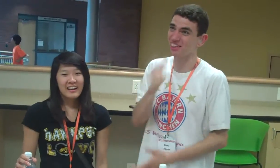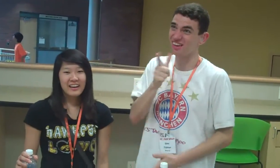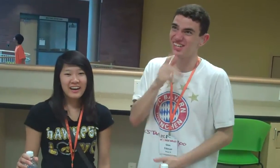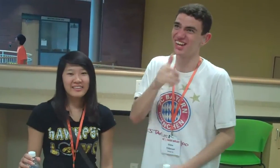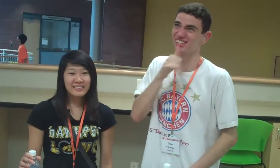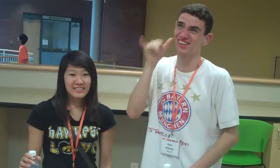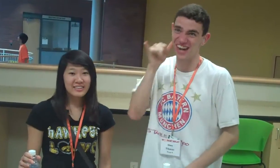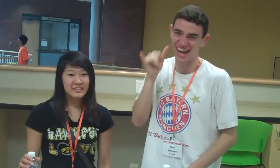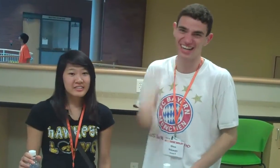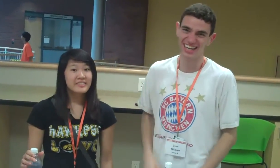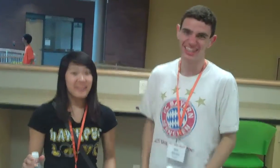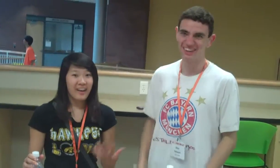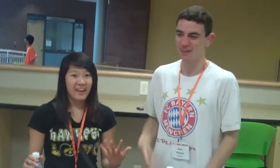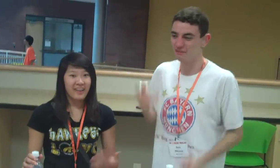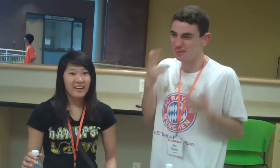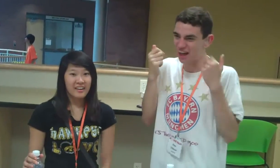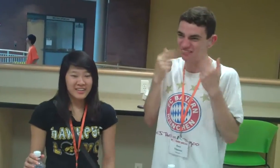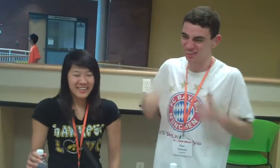the lunch yesterday. Yeah. We'll go with that.